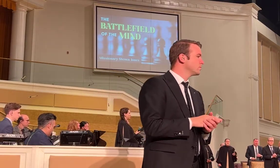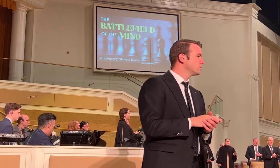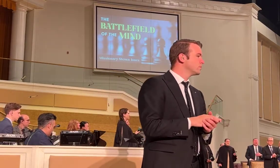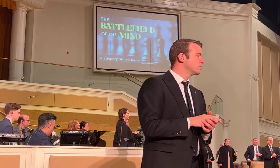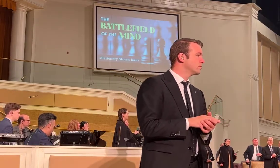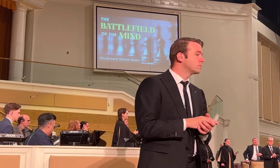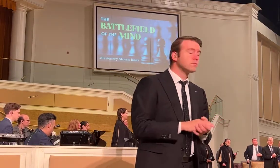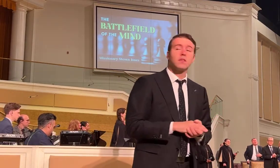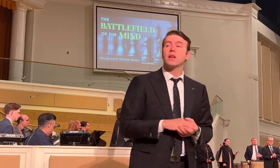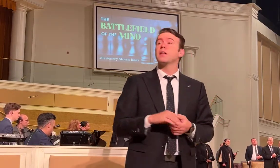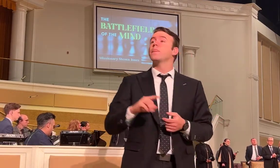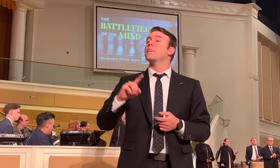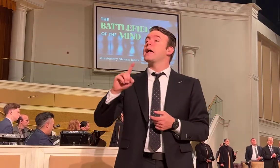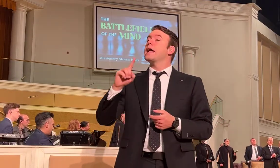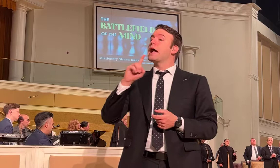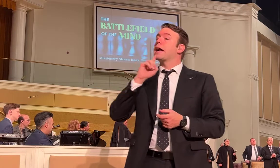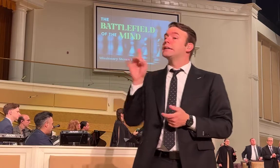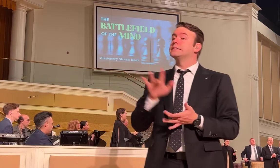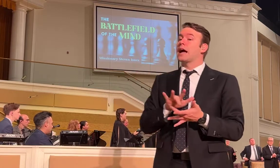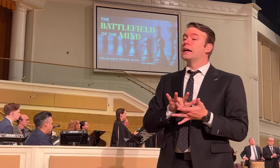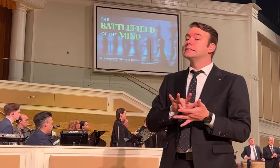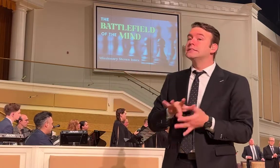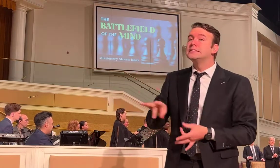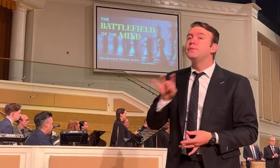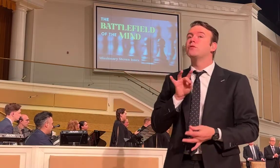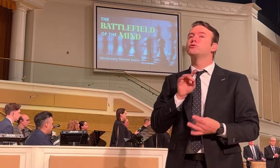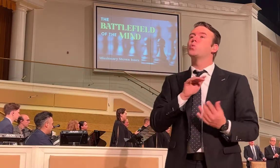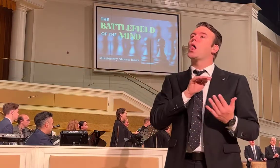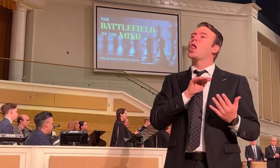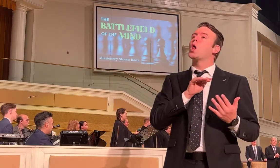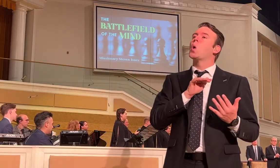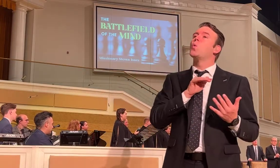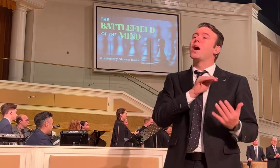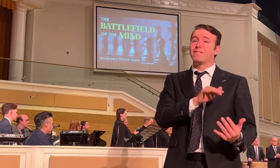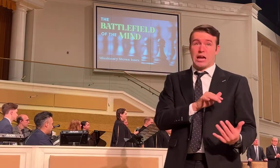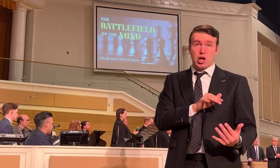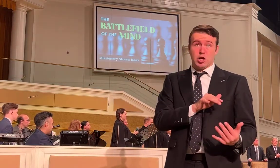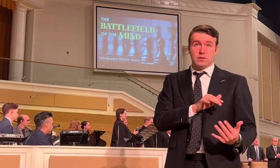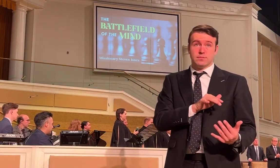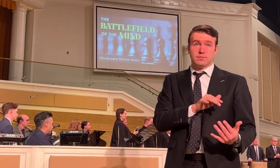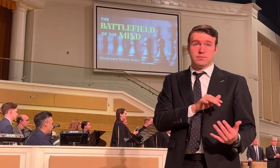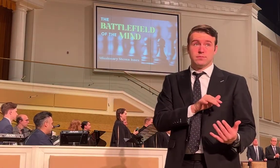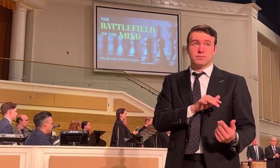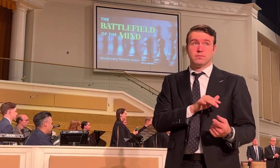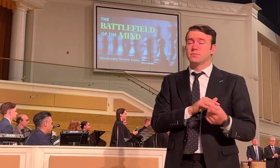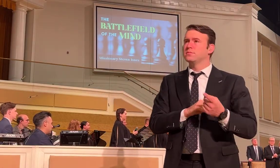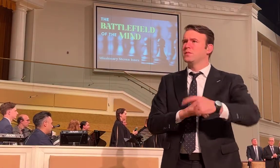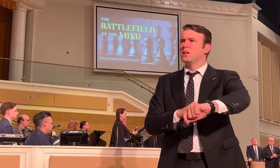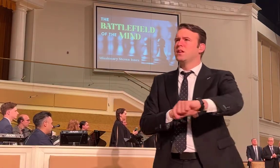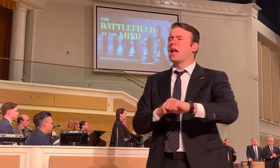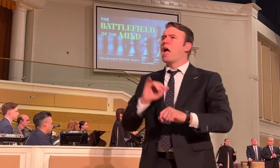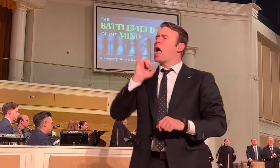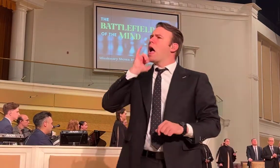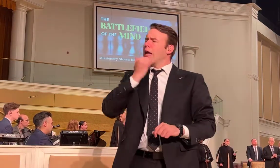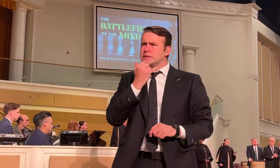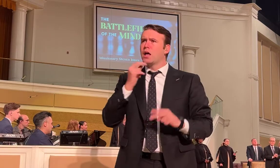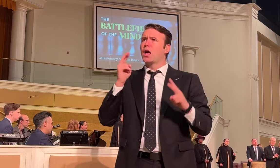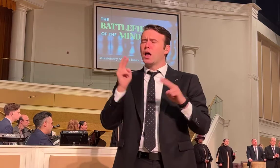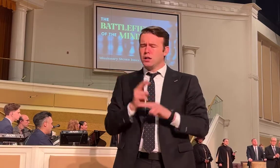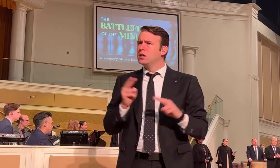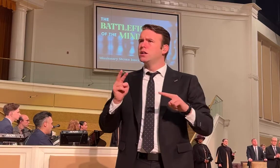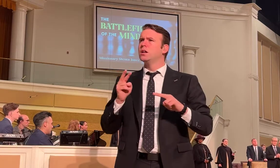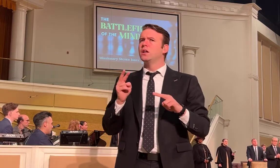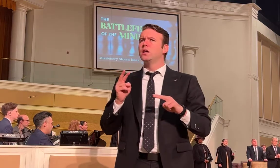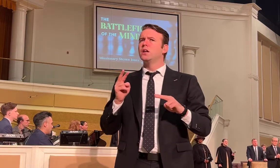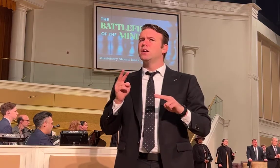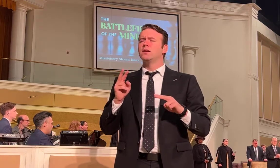mind. It is spiritual warfare. Is it any coincidence